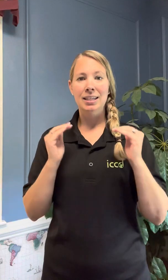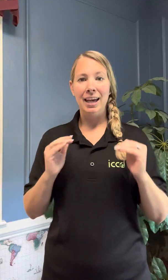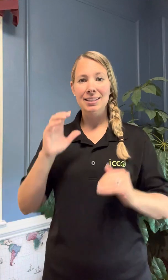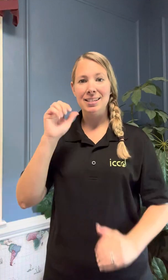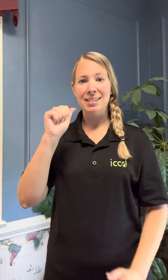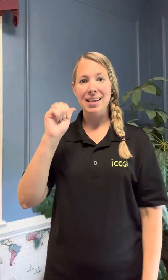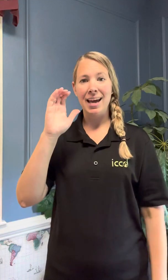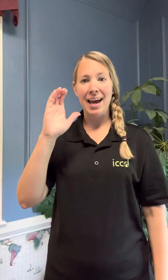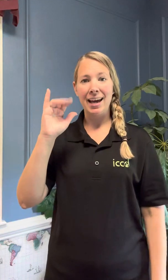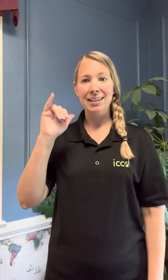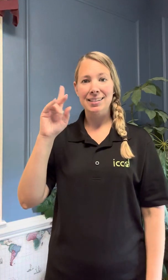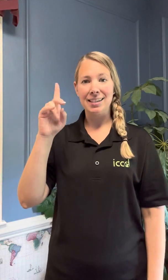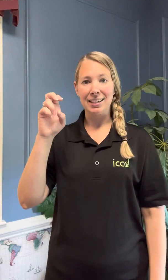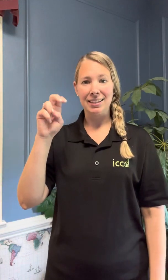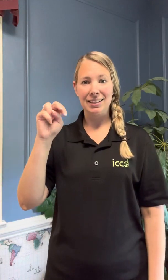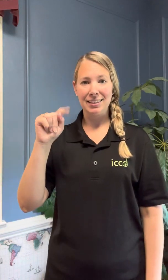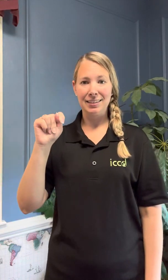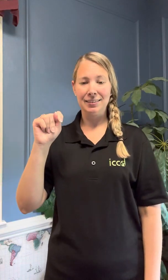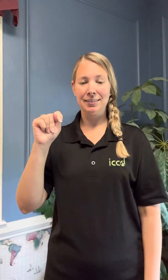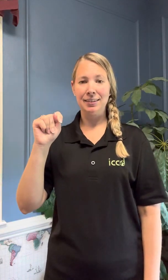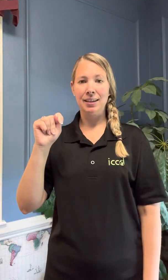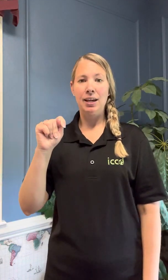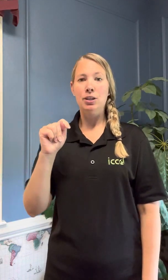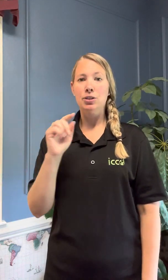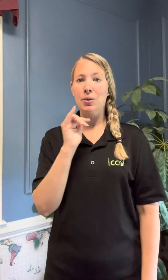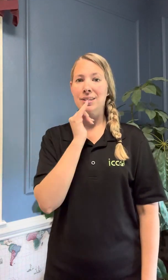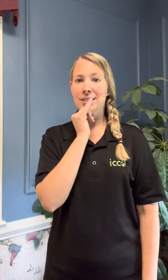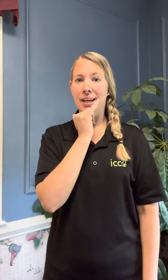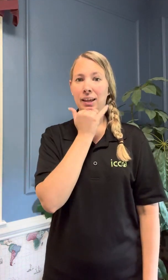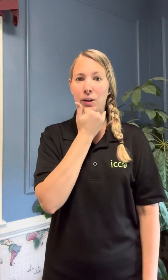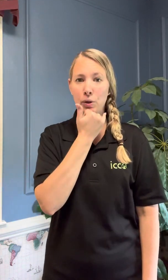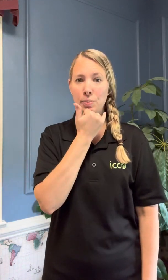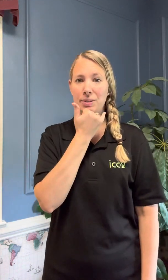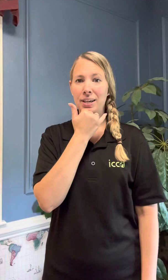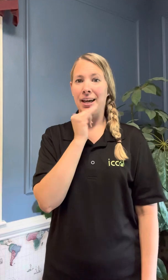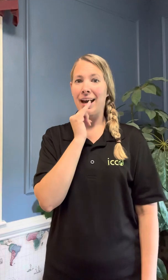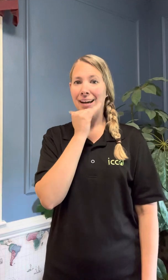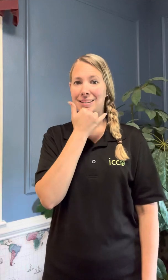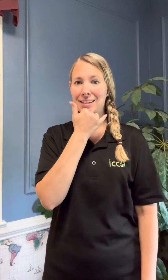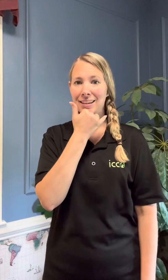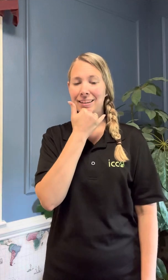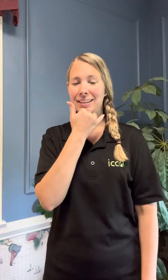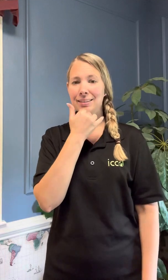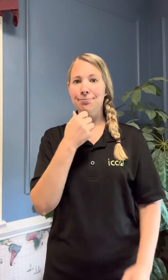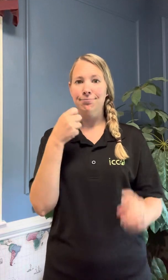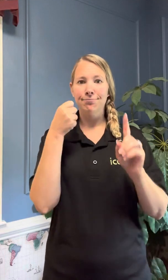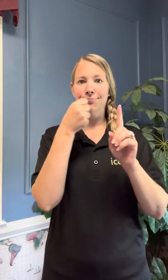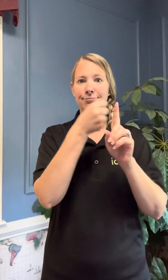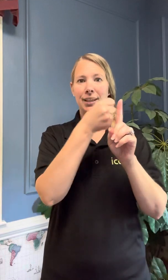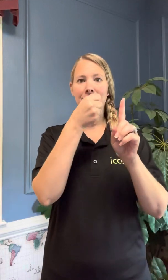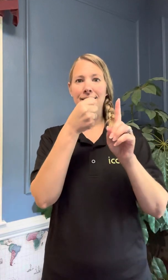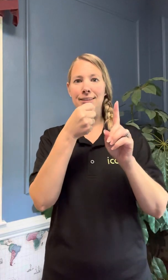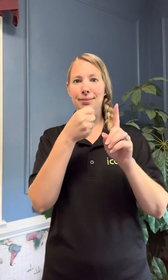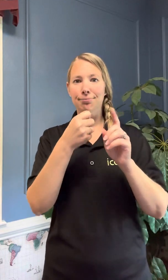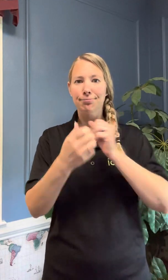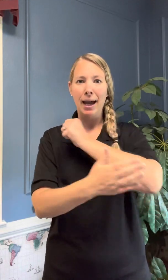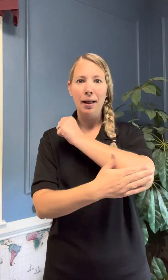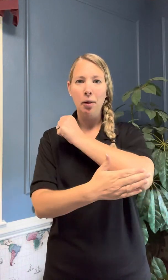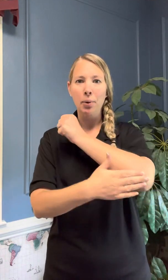Next is accident. So this is like, oops, I accidentally hit my elbow on